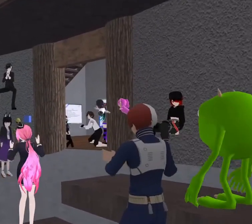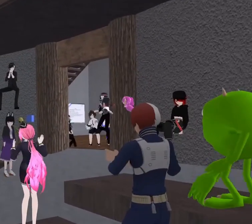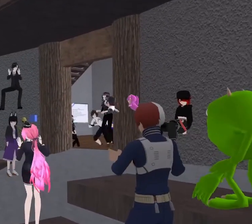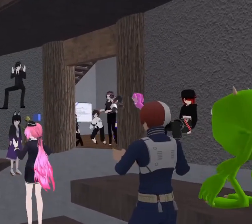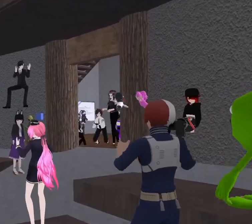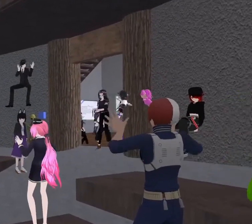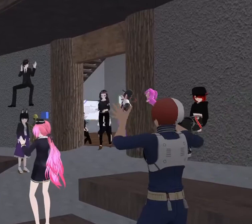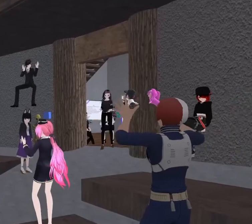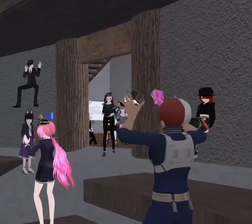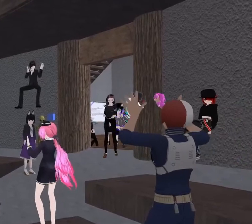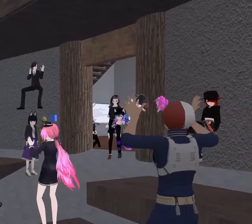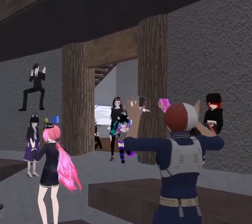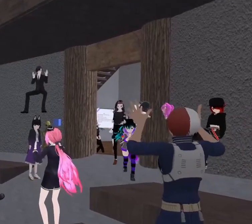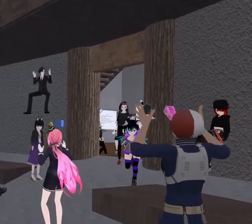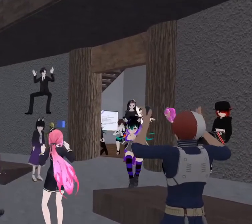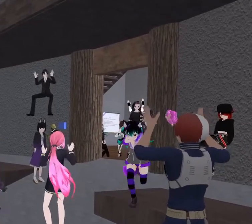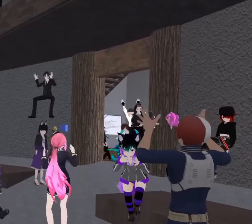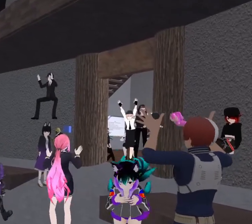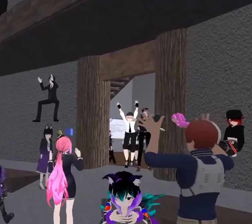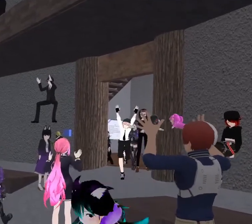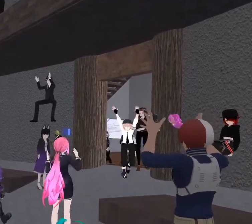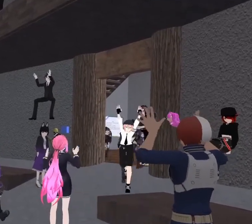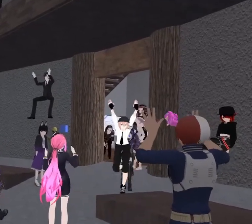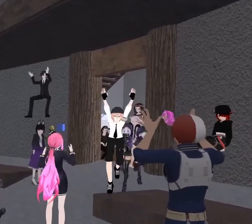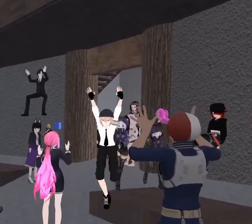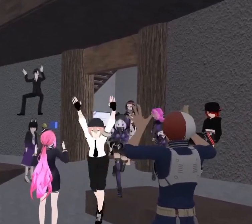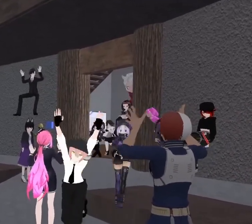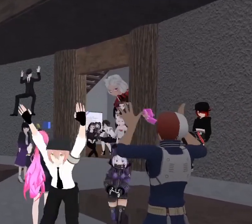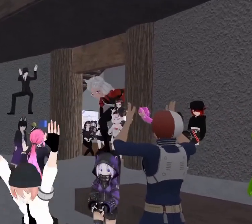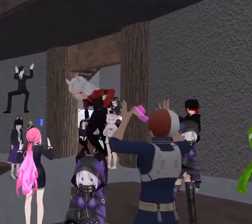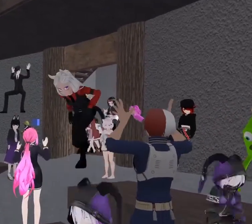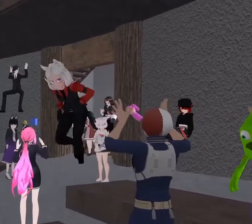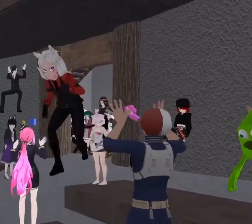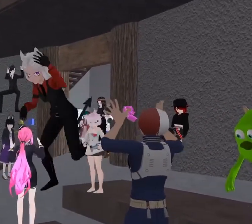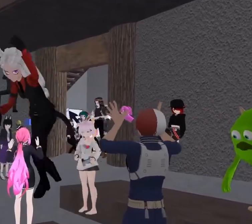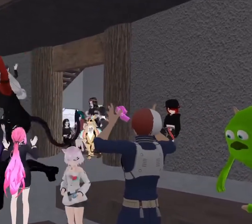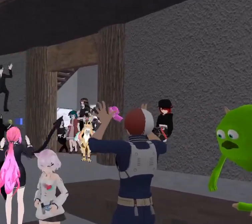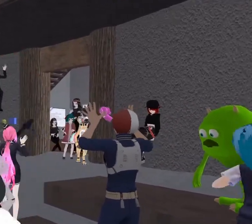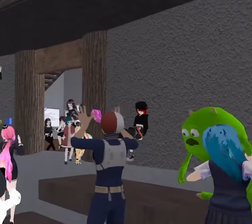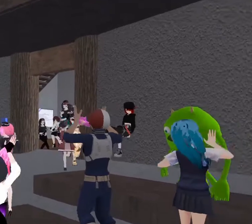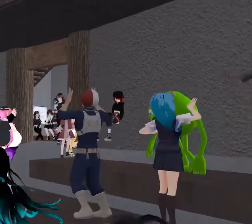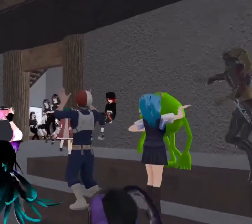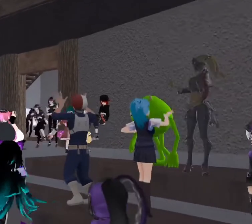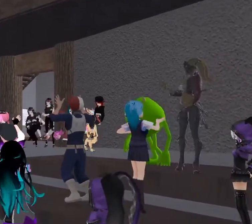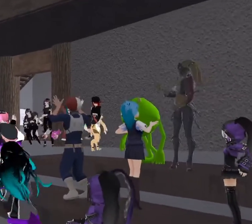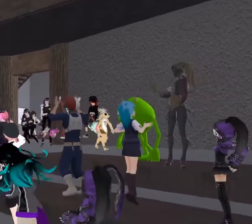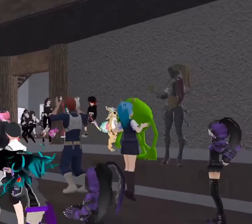Yay! Everyone give her a big round of applause! Thank you so much, Group Right. You did great!